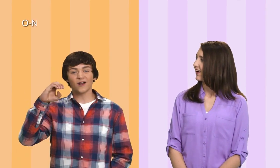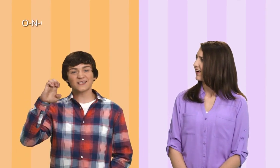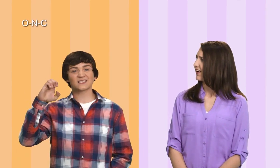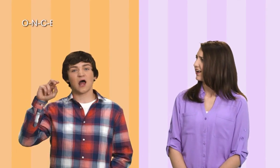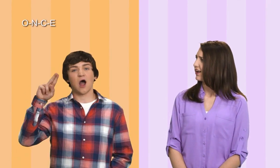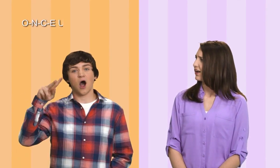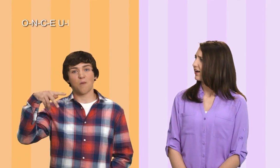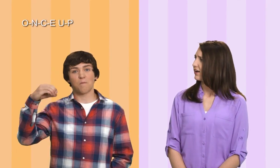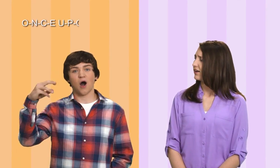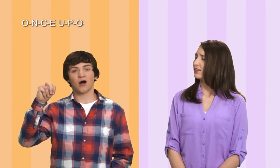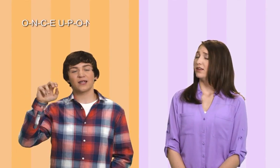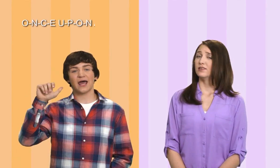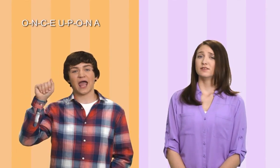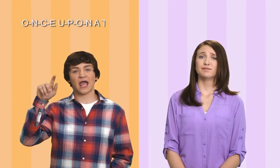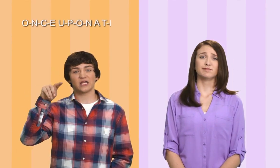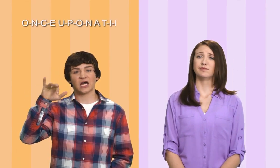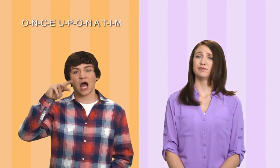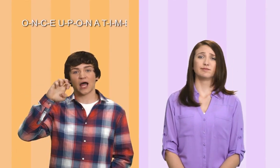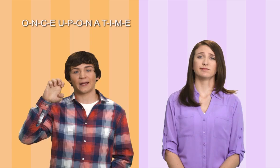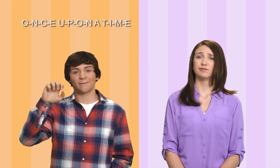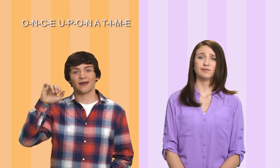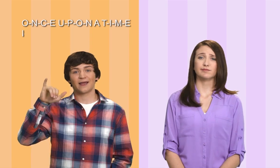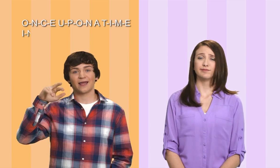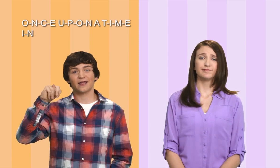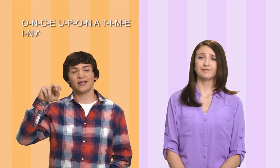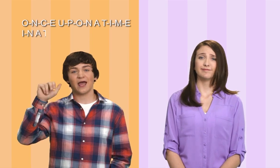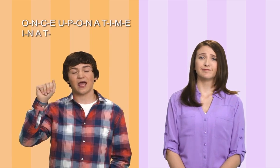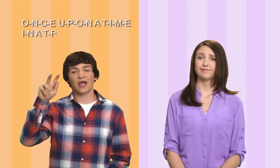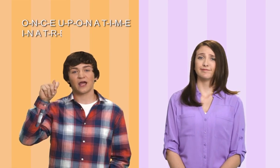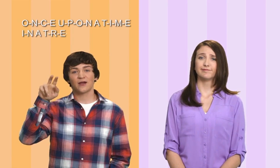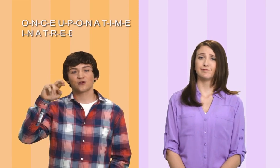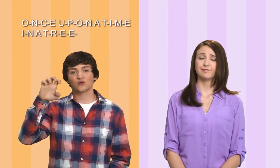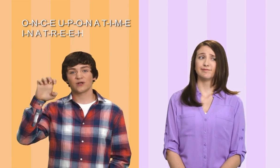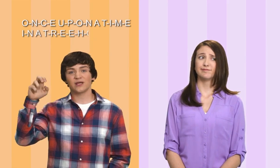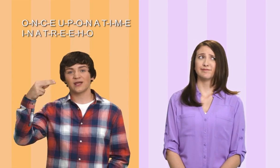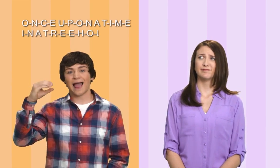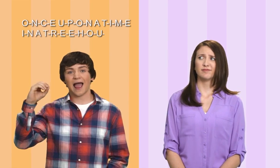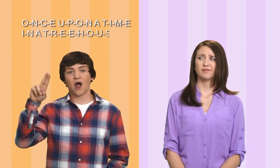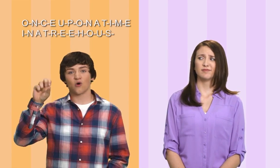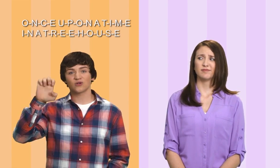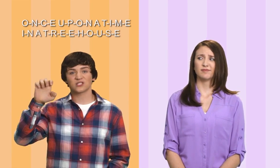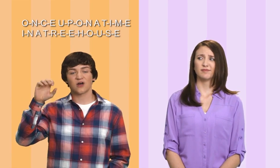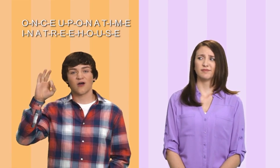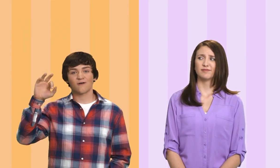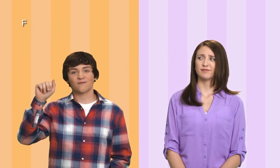Once upon a time in a tree house